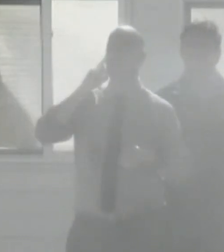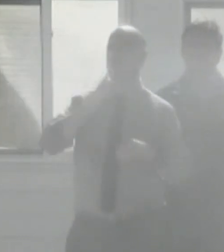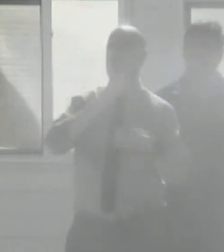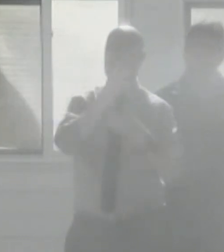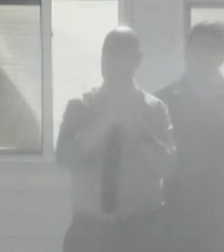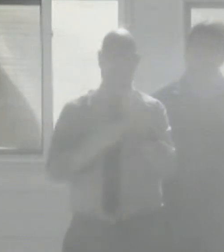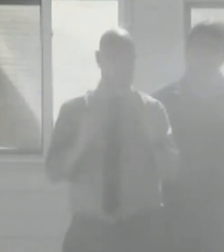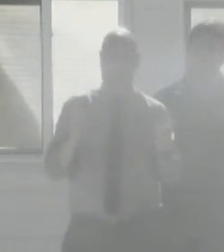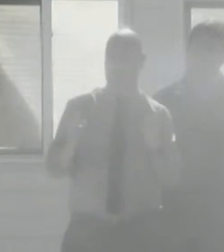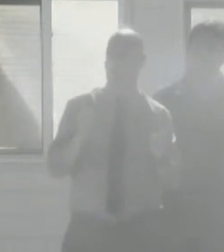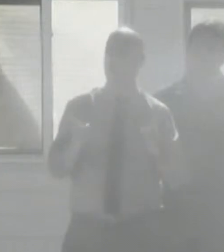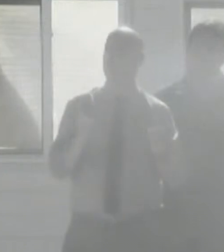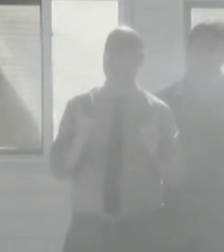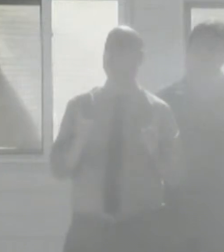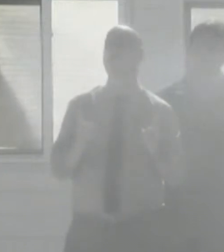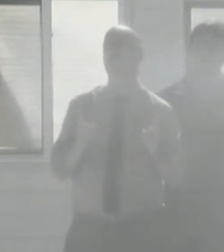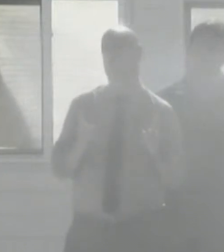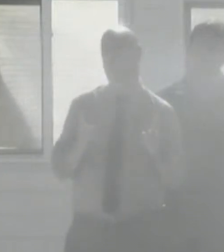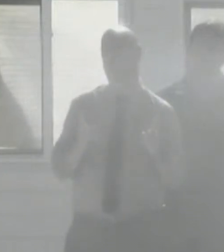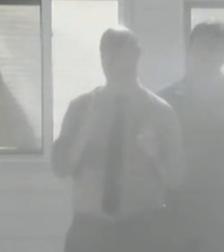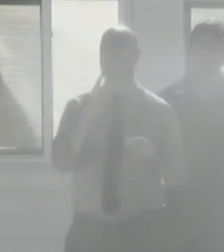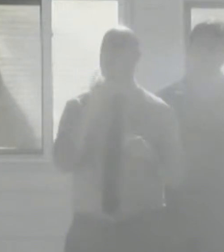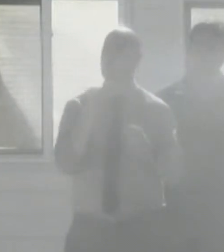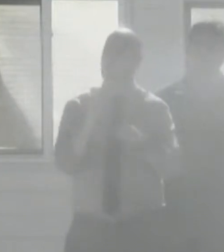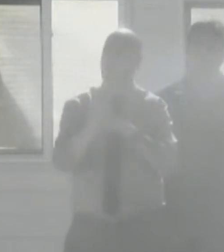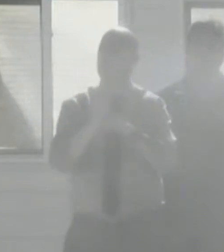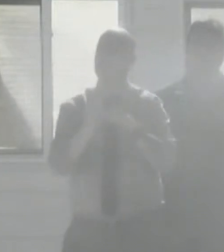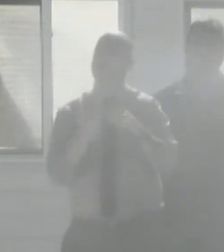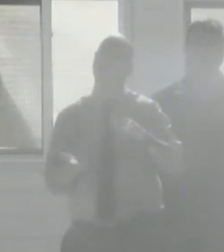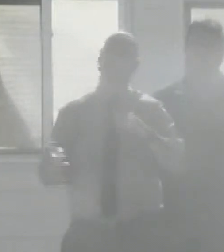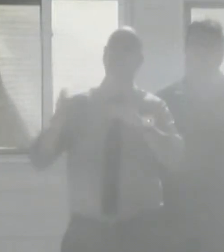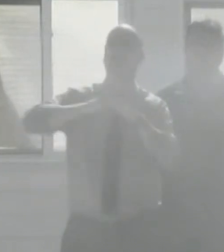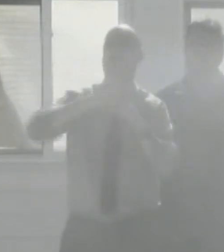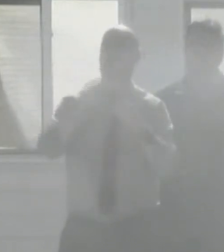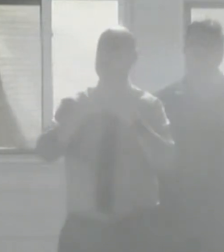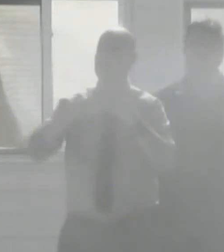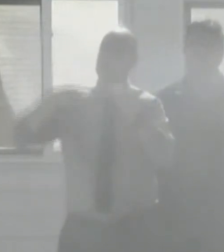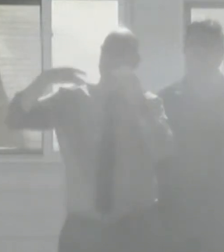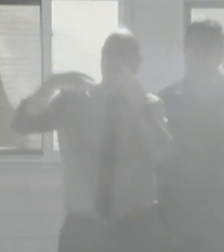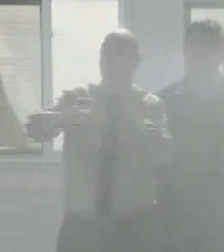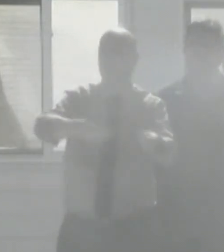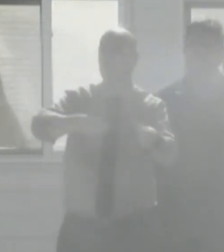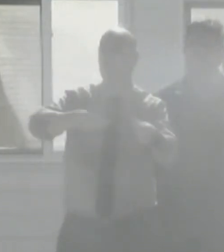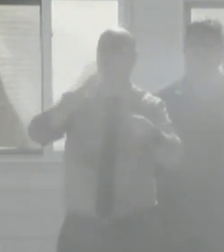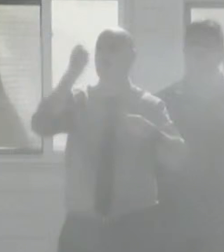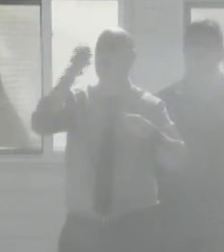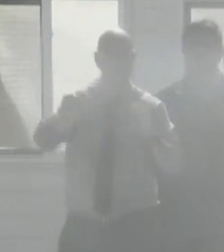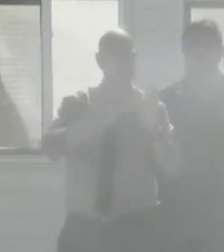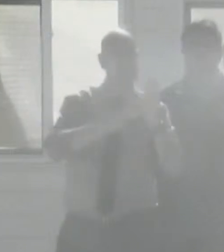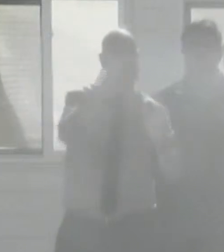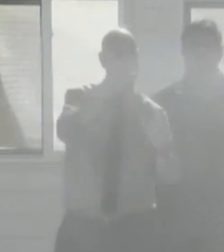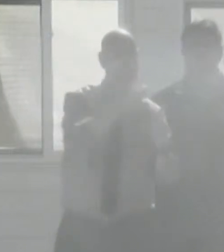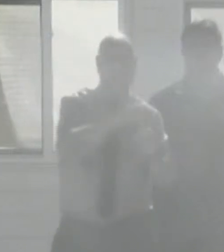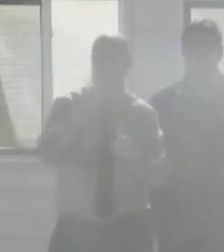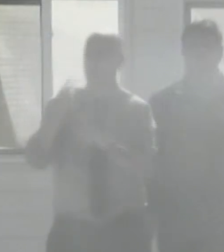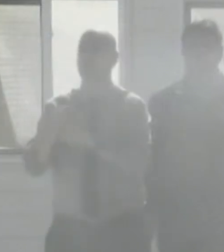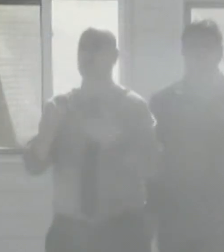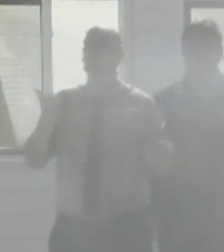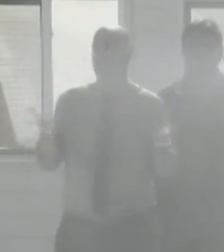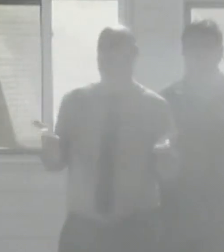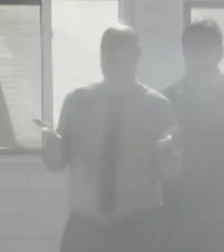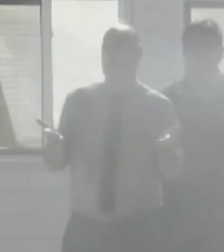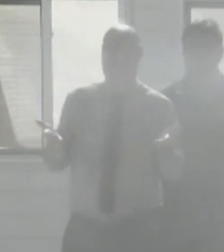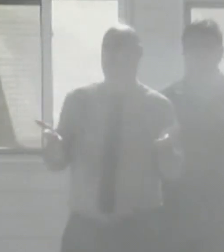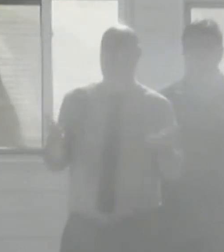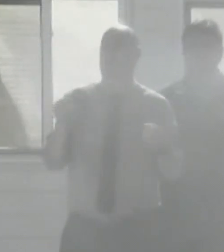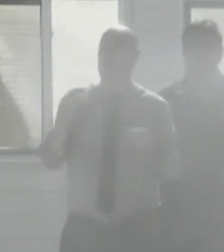having double damages. And so make sure they apply for both. The caution that I give is making sure that as people are applying for one, that they're